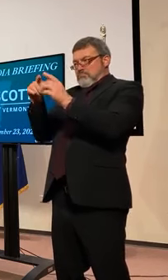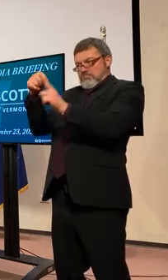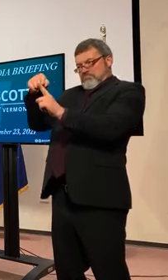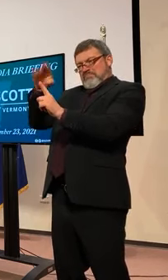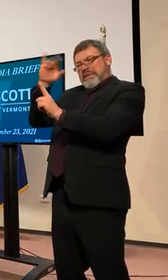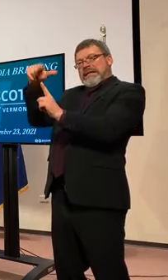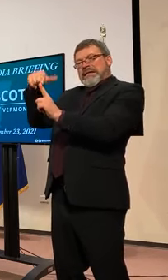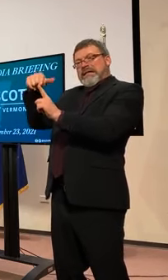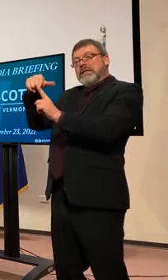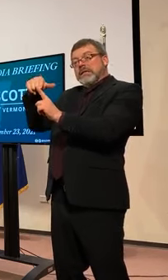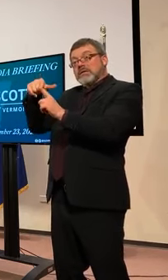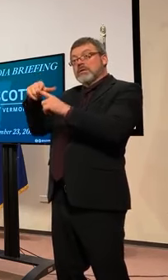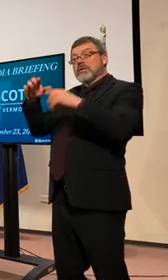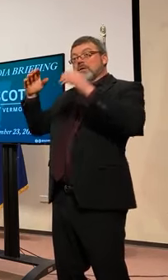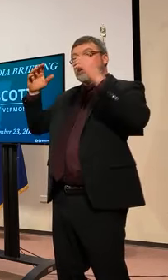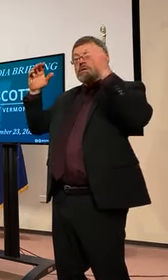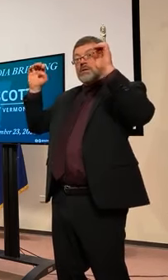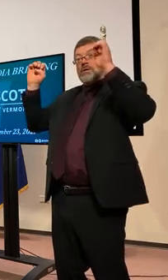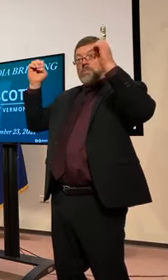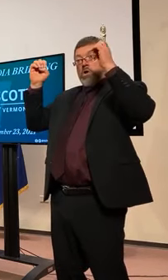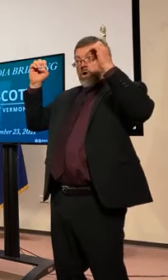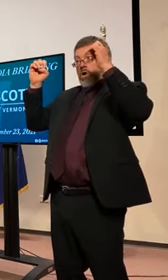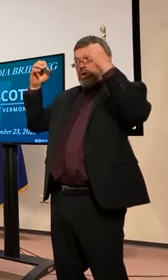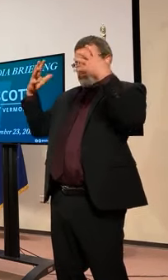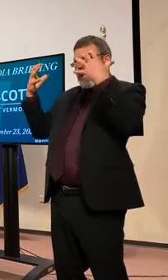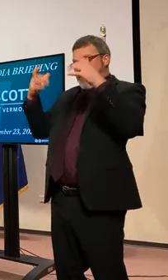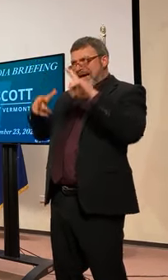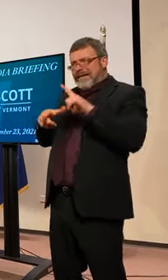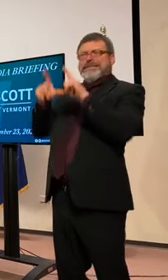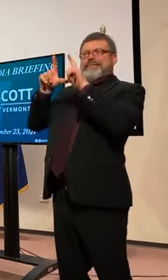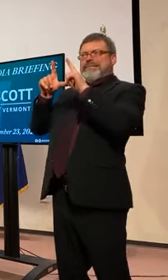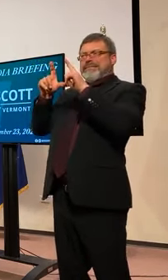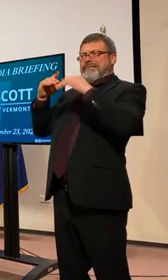an emergency, they wanted a state of emergency, correct?